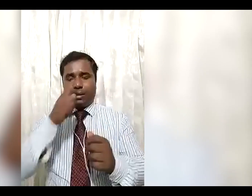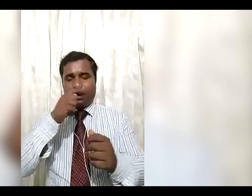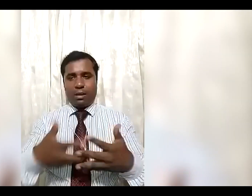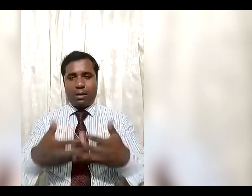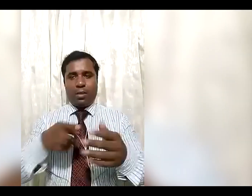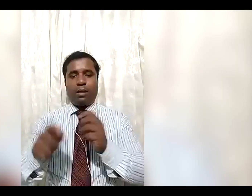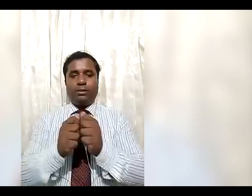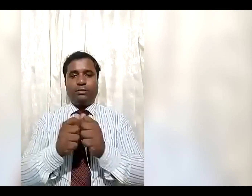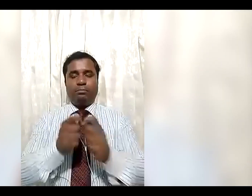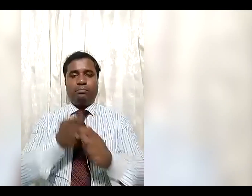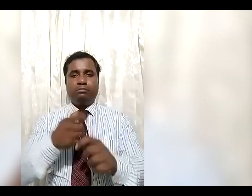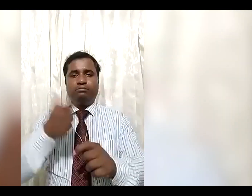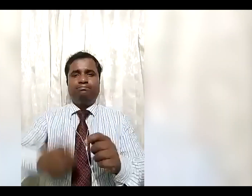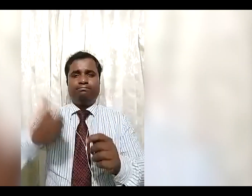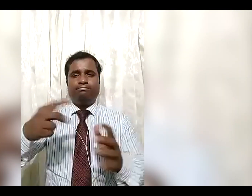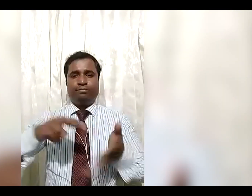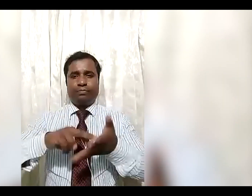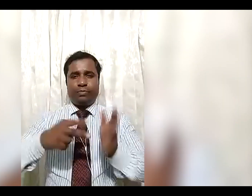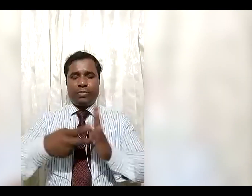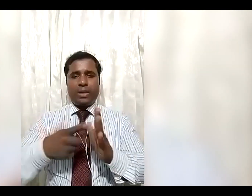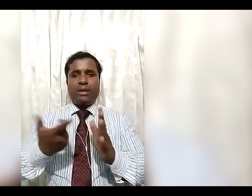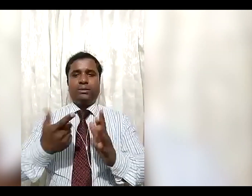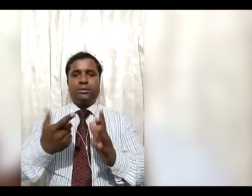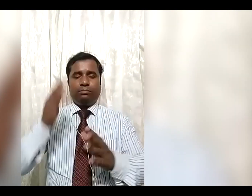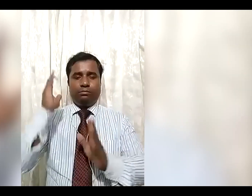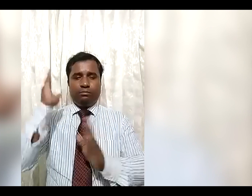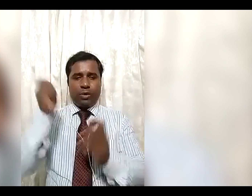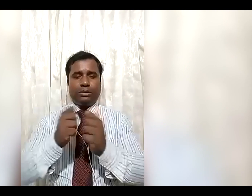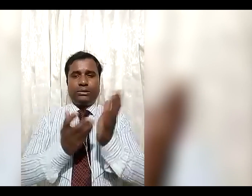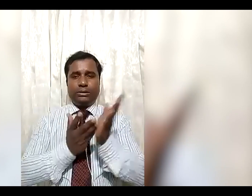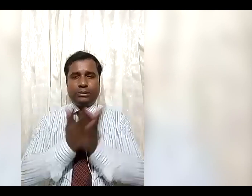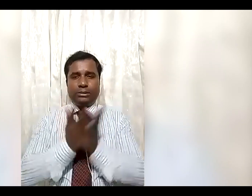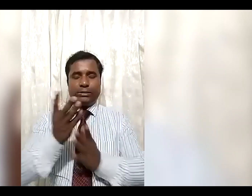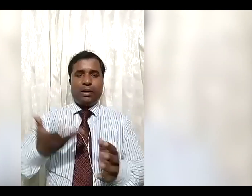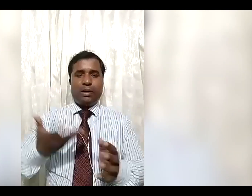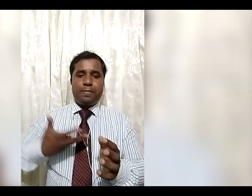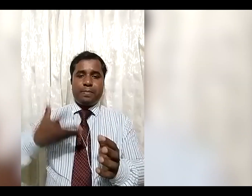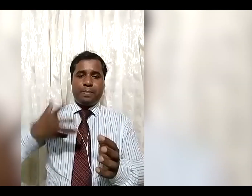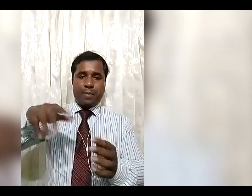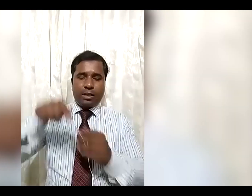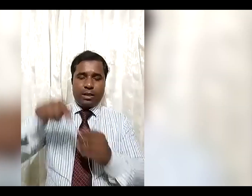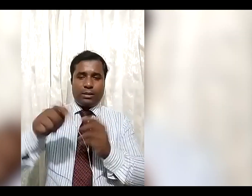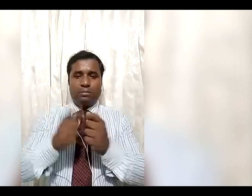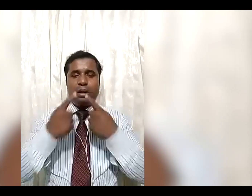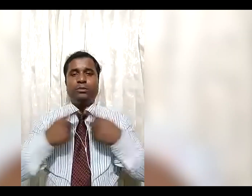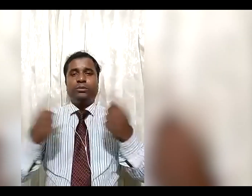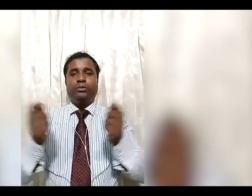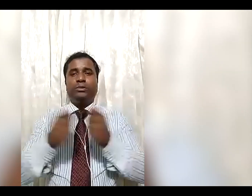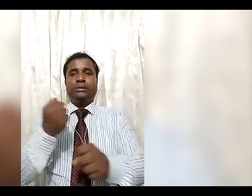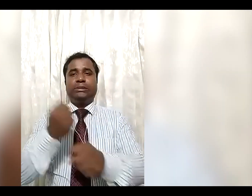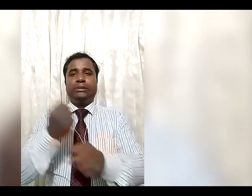look forward to hearing from a Bangladeshi youth about his experience. And I'll just close with a quote from our Secretary of State,